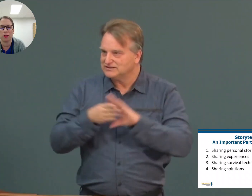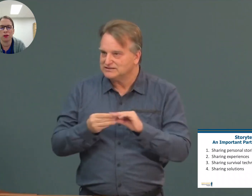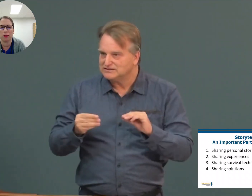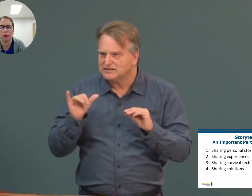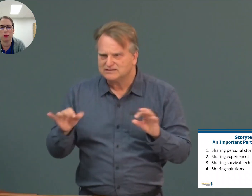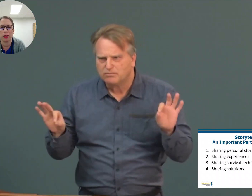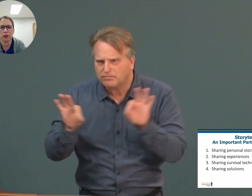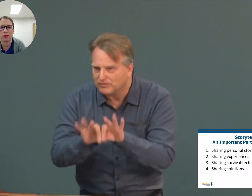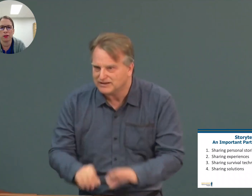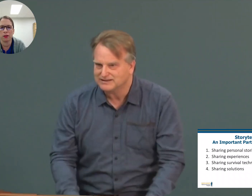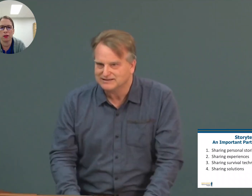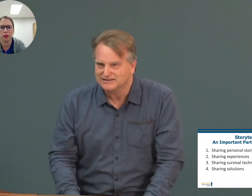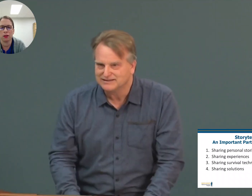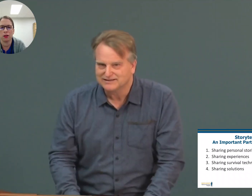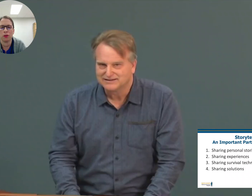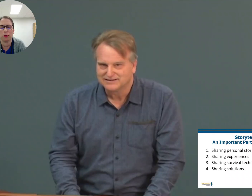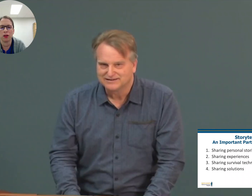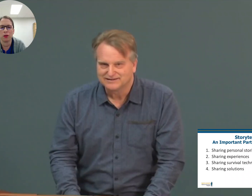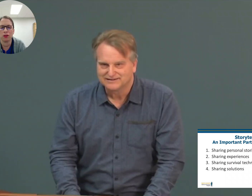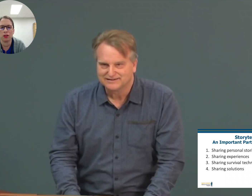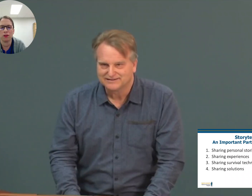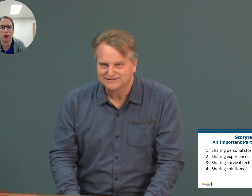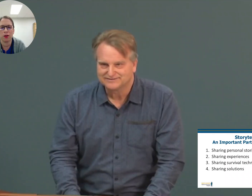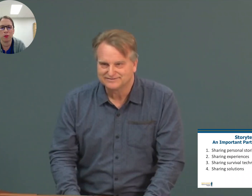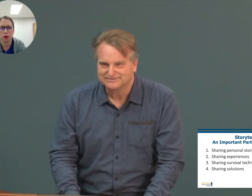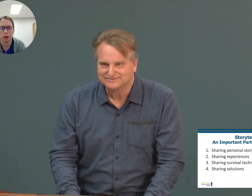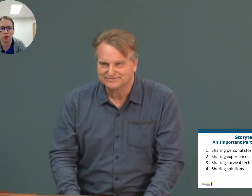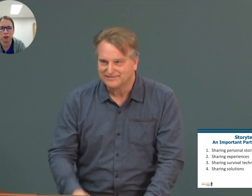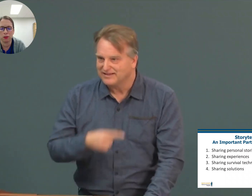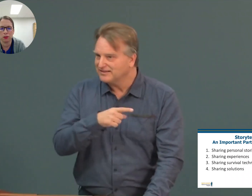through stories, through language. It's very important.